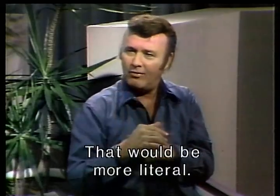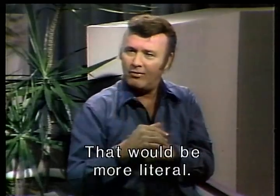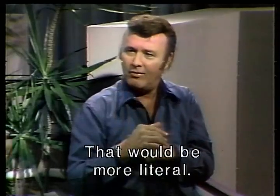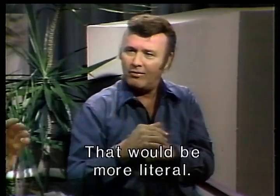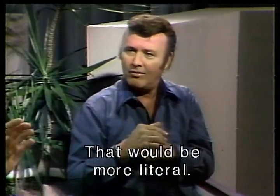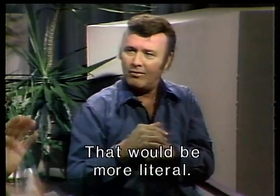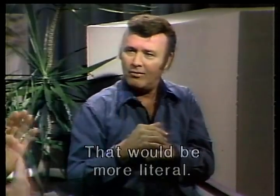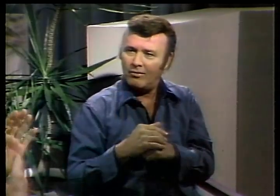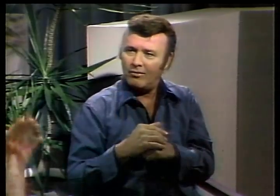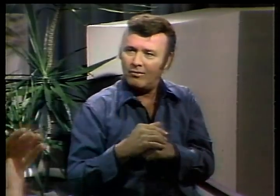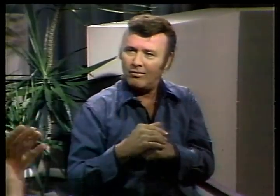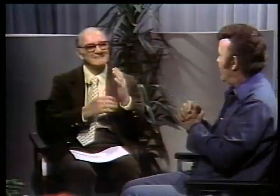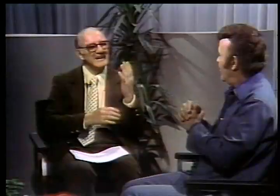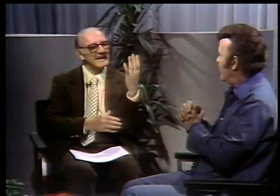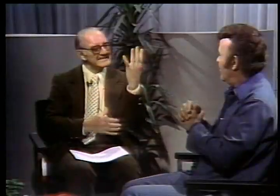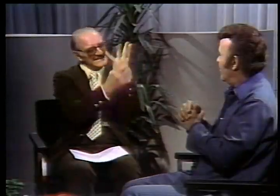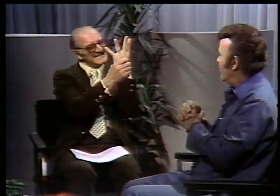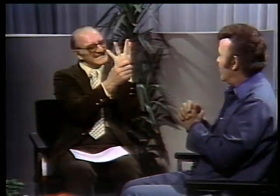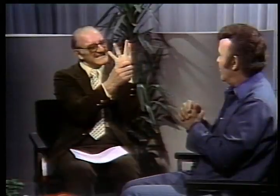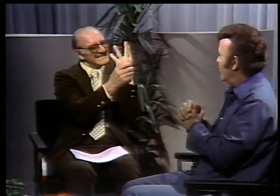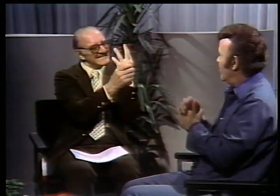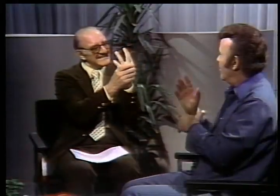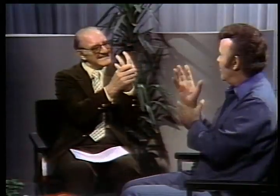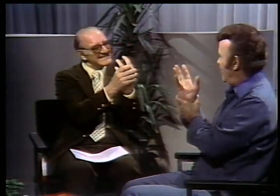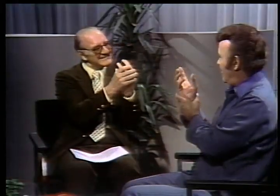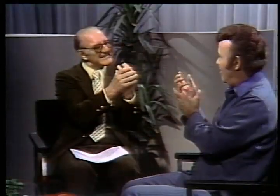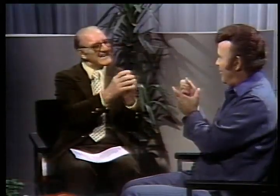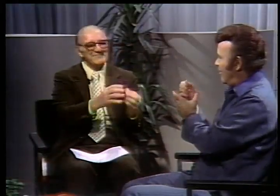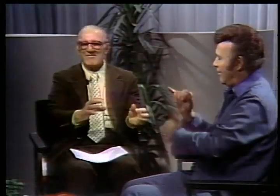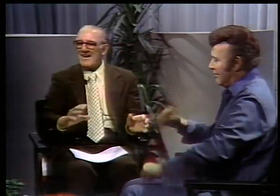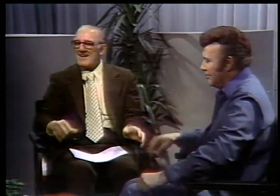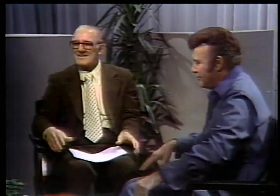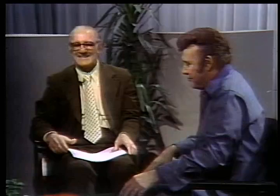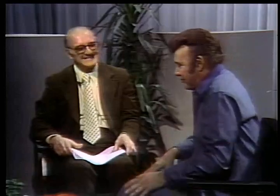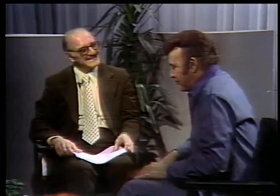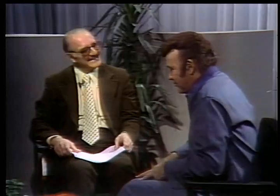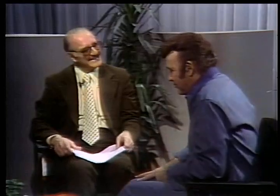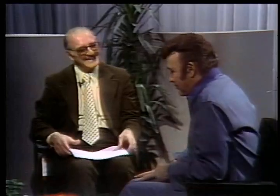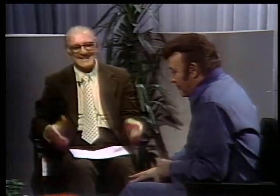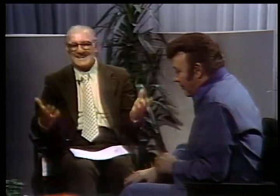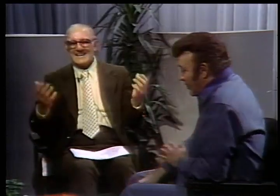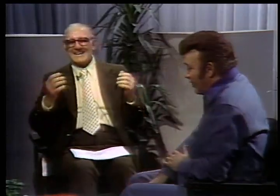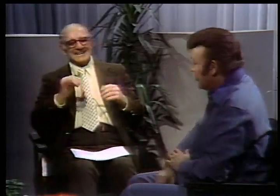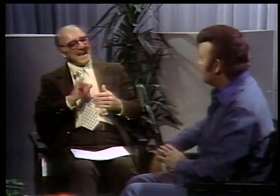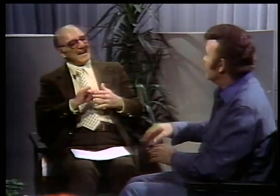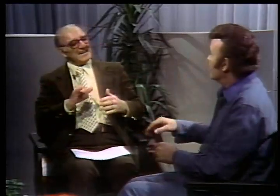More literal, I guess, right. Right, marvelous. Yeah. That